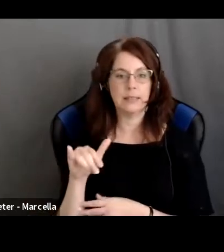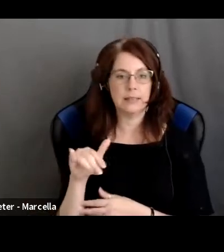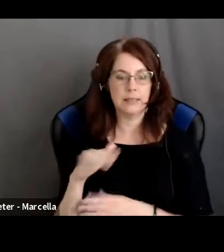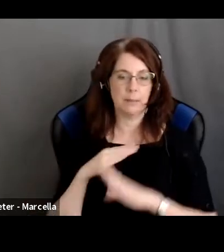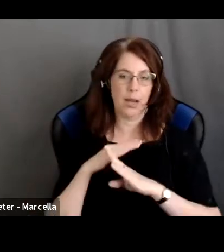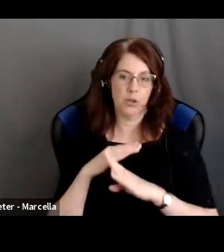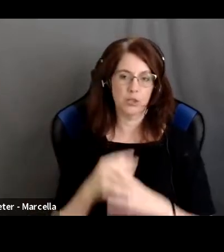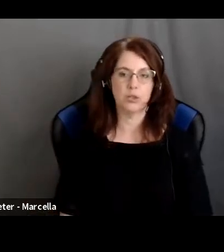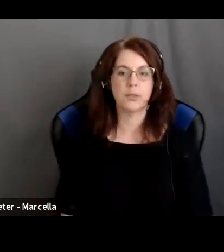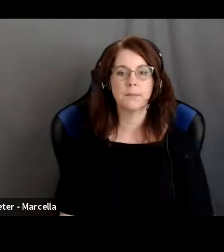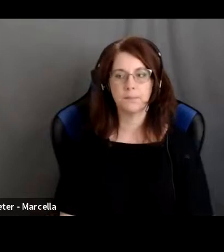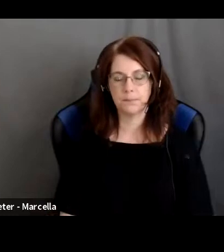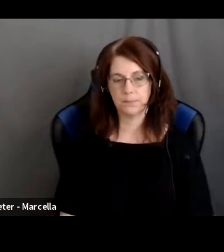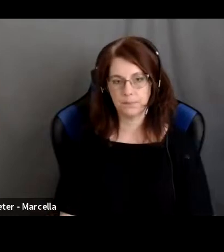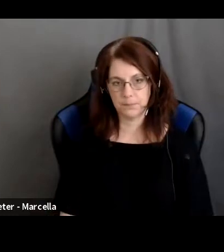barriers.